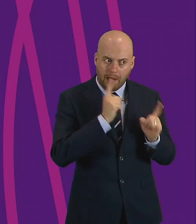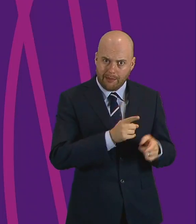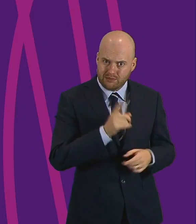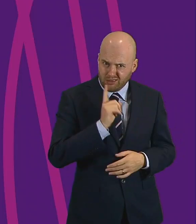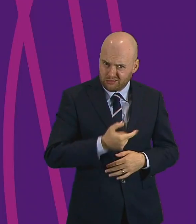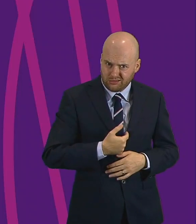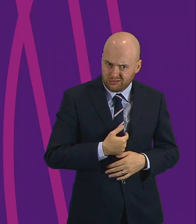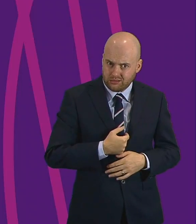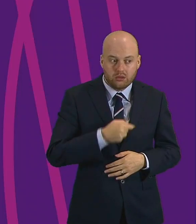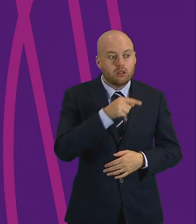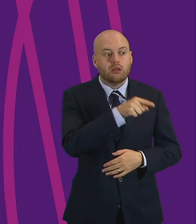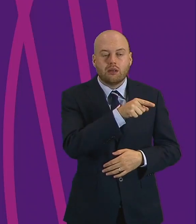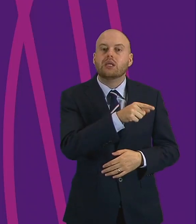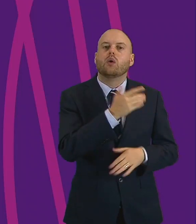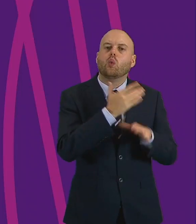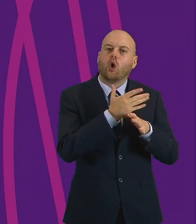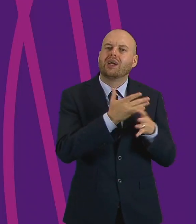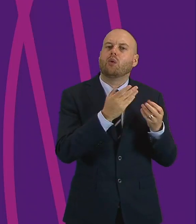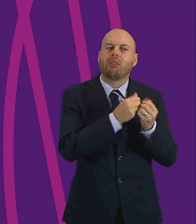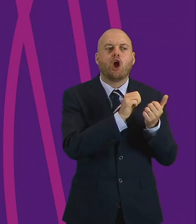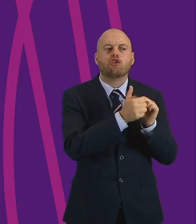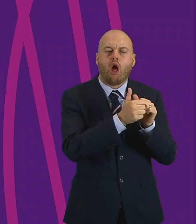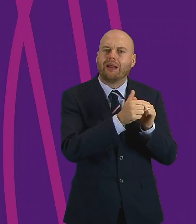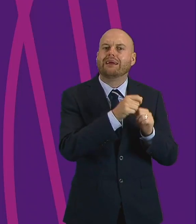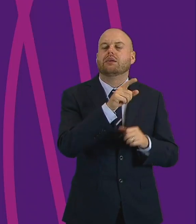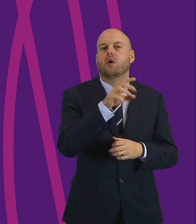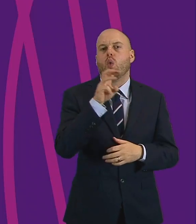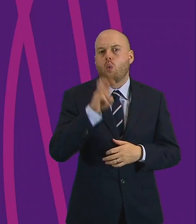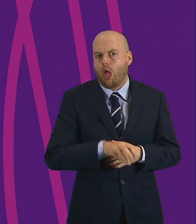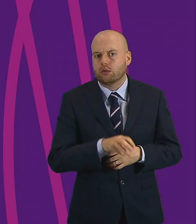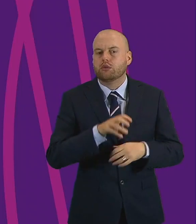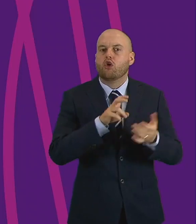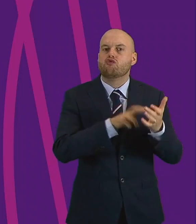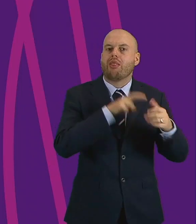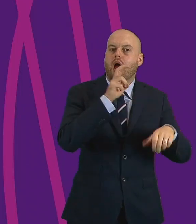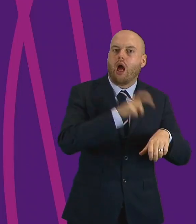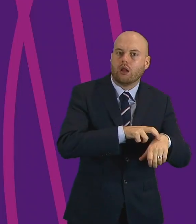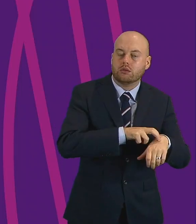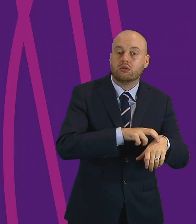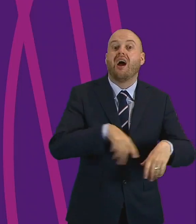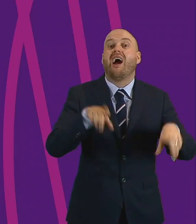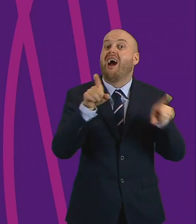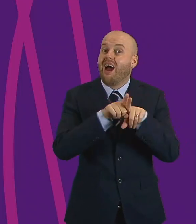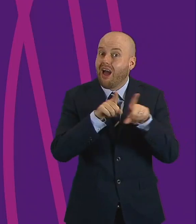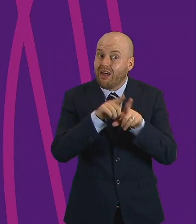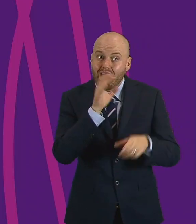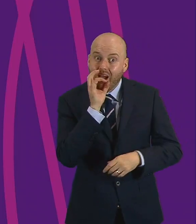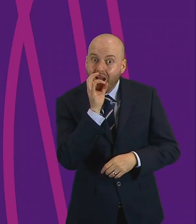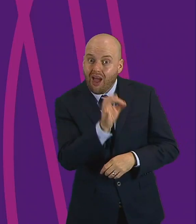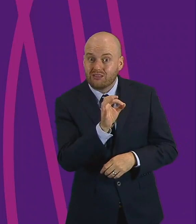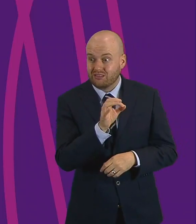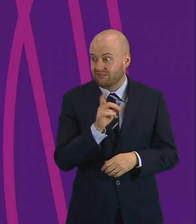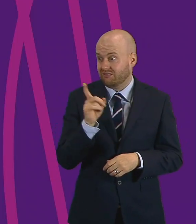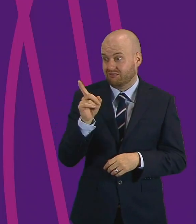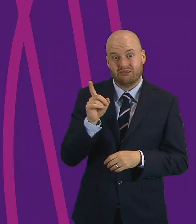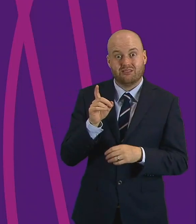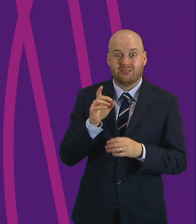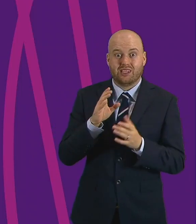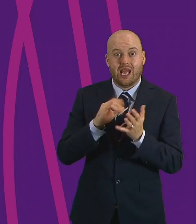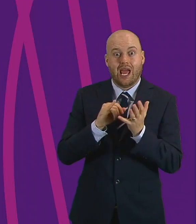Ireland in appealing to Rishi Sunak for extra help. They've even asked Kate Forbes to join their campaign. You couldn't make it